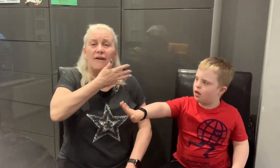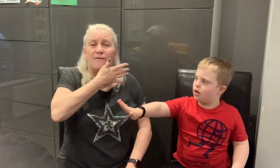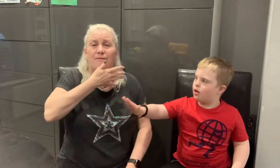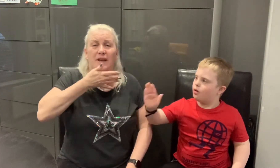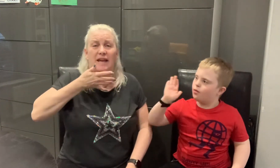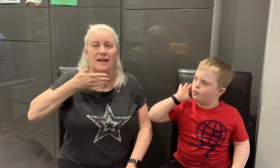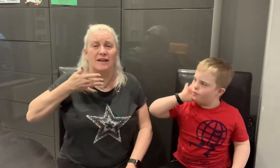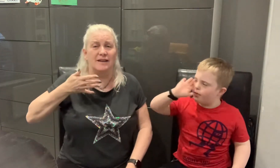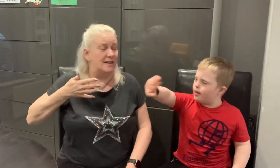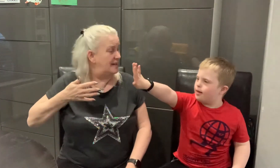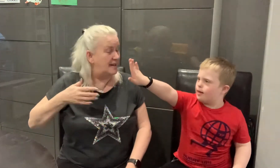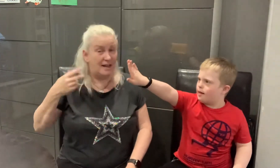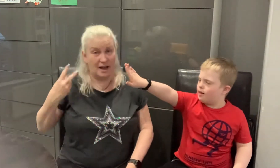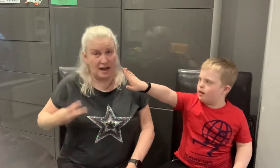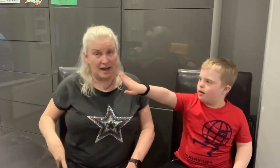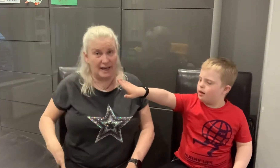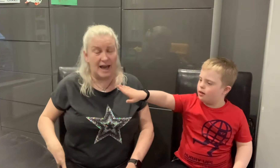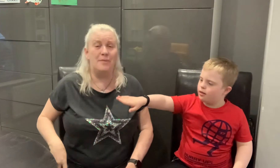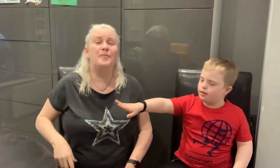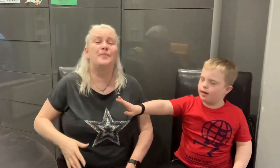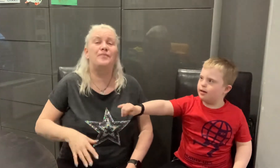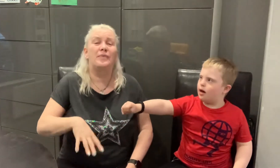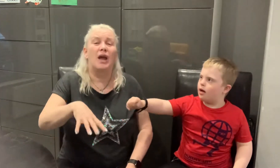Yeah. Fig. Fig. Again?